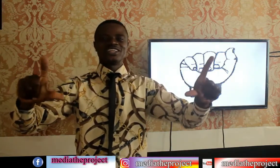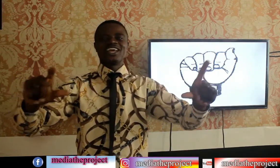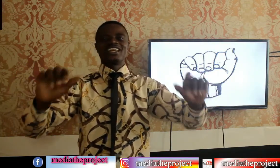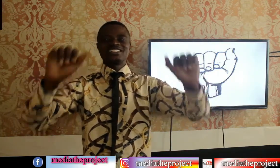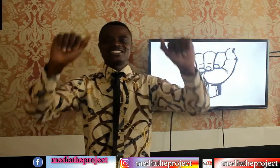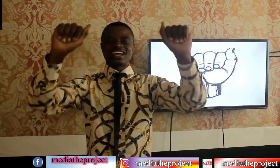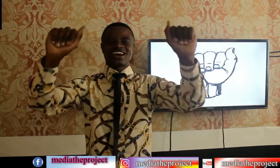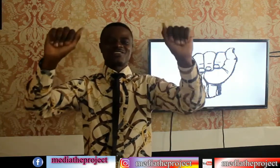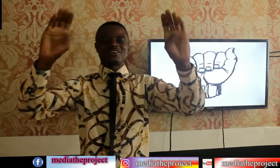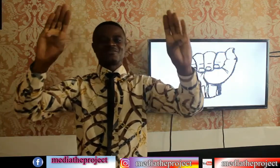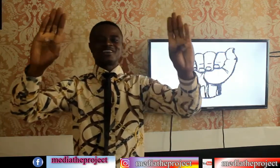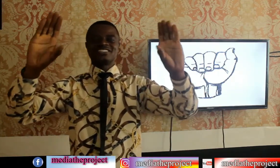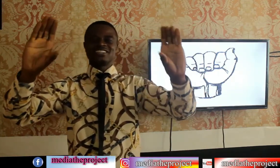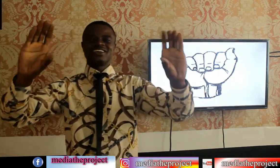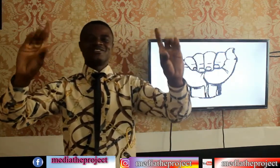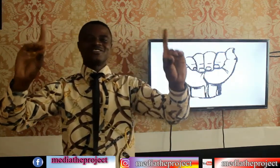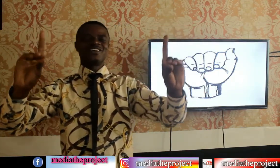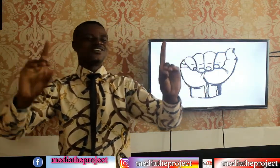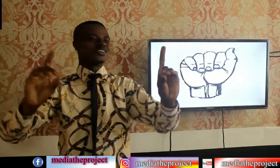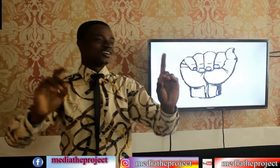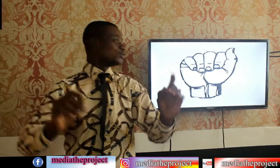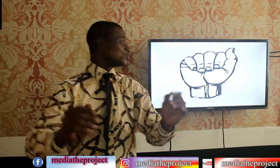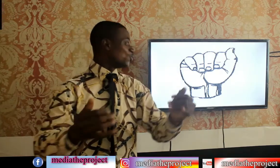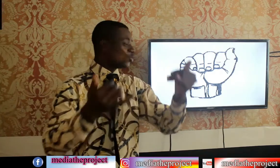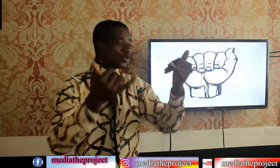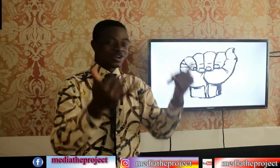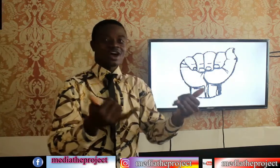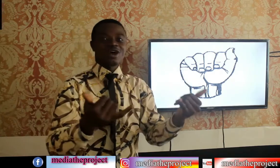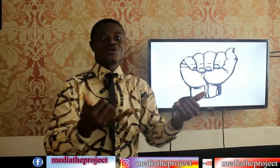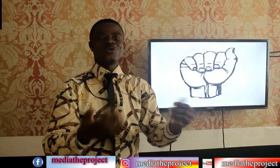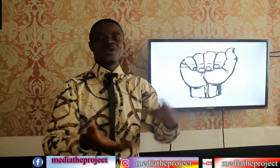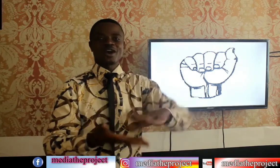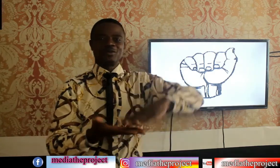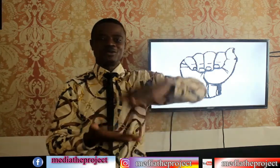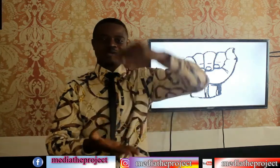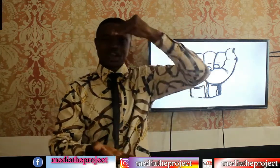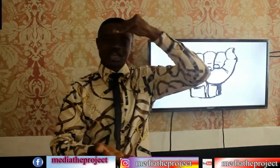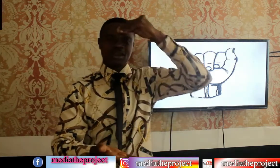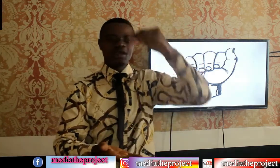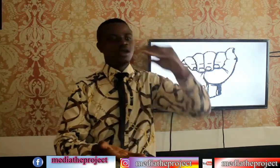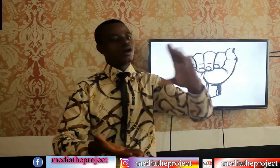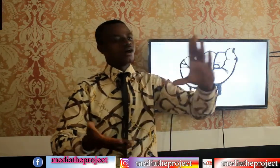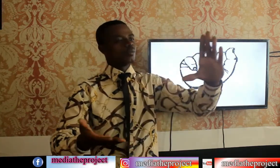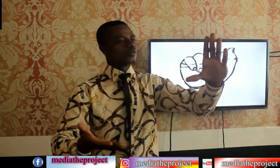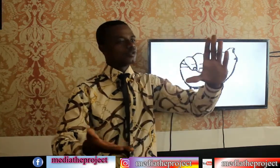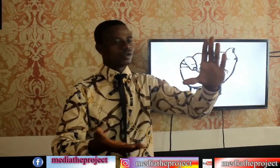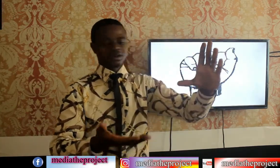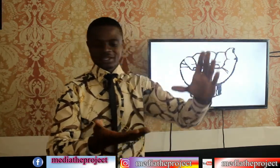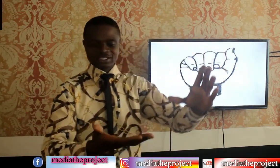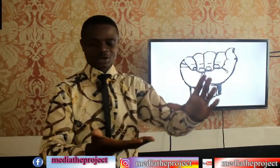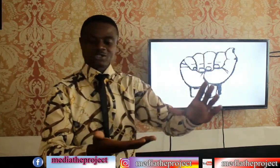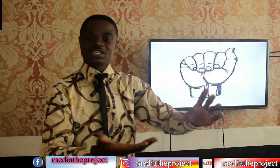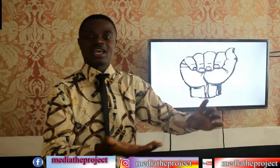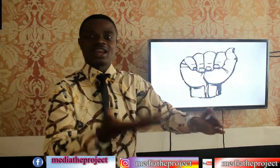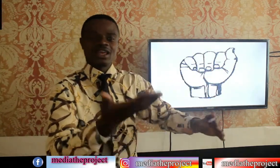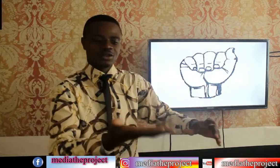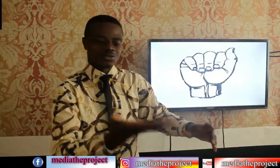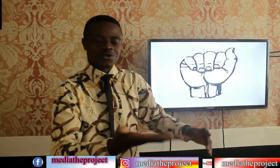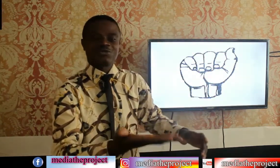language and this is the alphabet. Very good. So now we are coming to learn. This is how to sign learn. You form